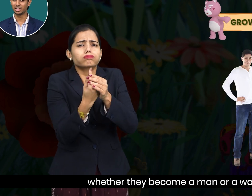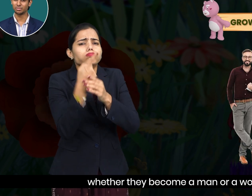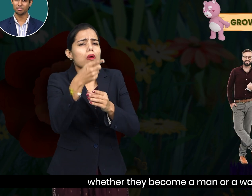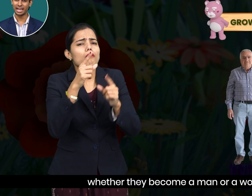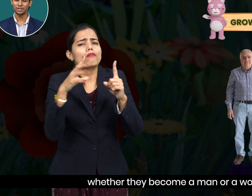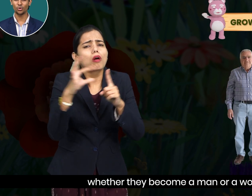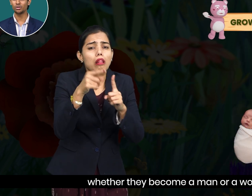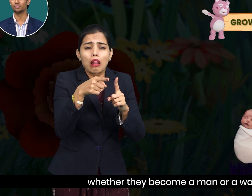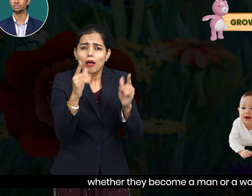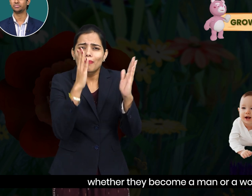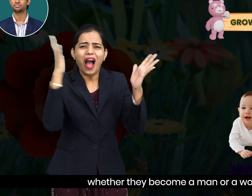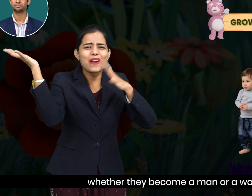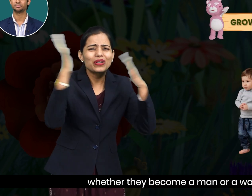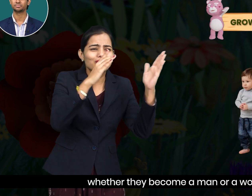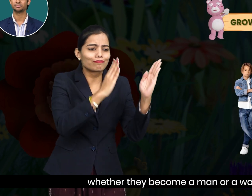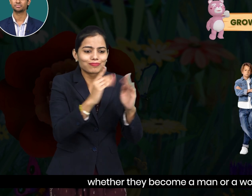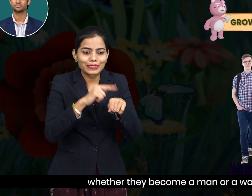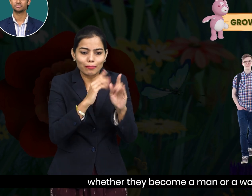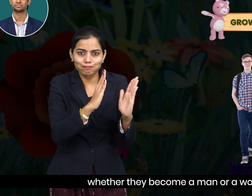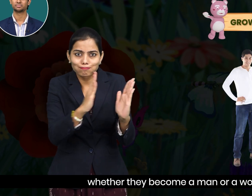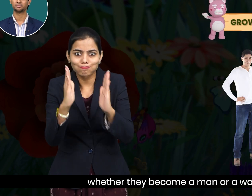whether they become a man or a woman.